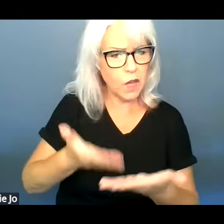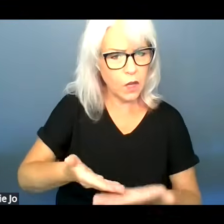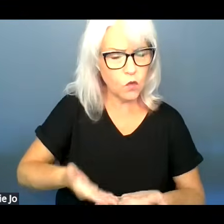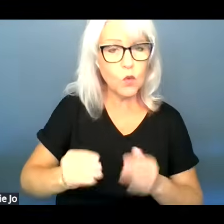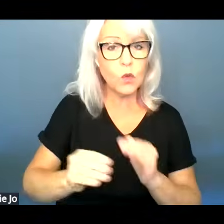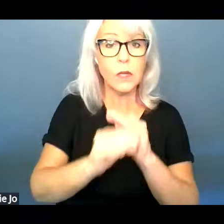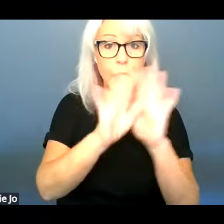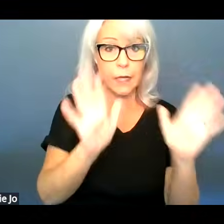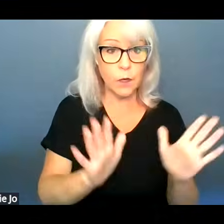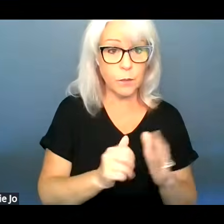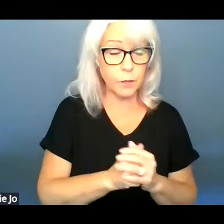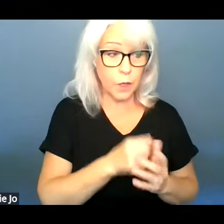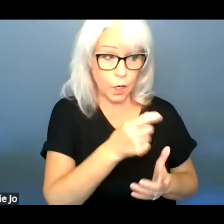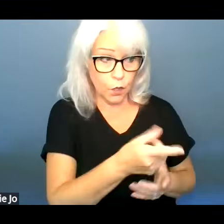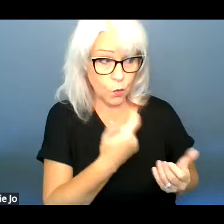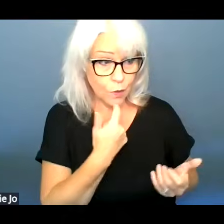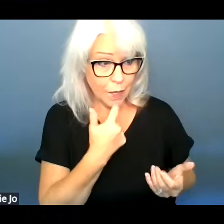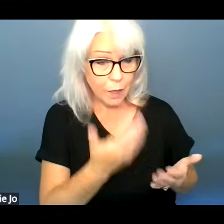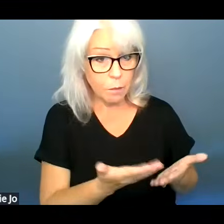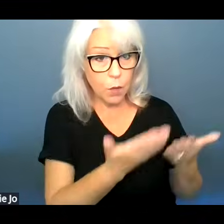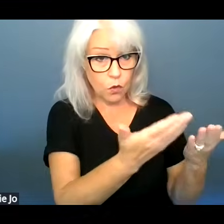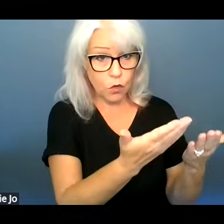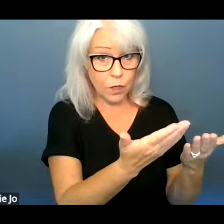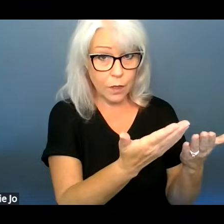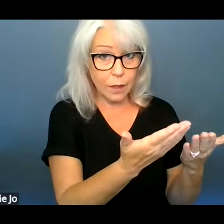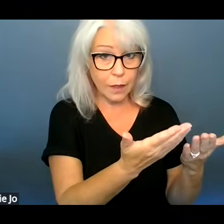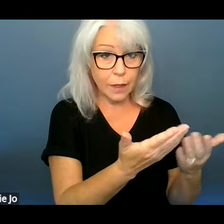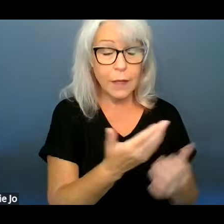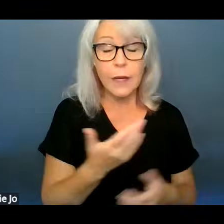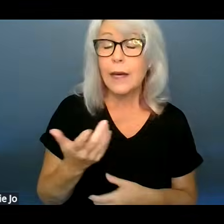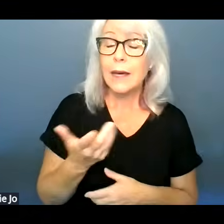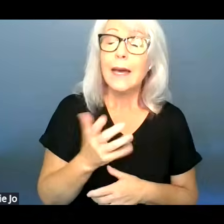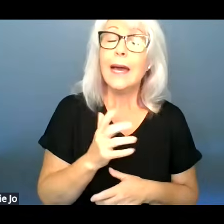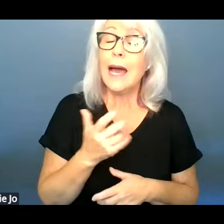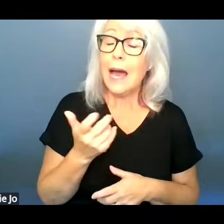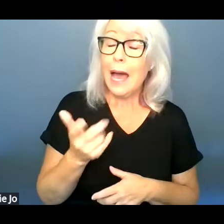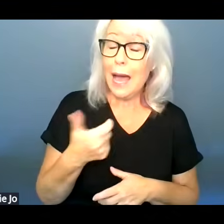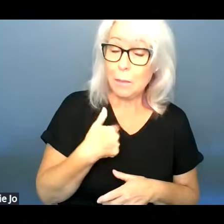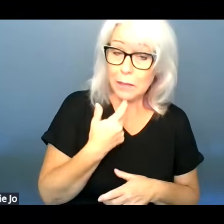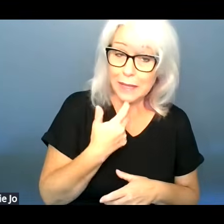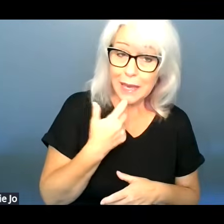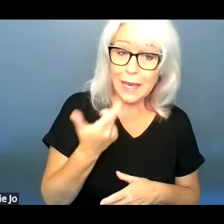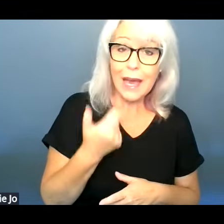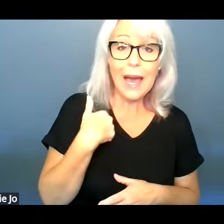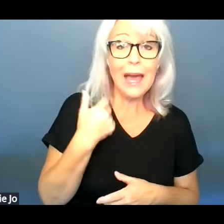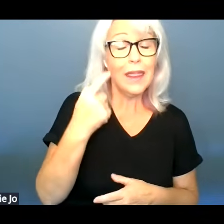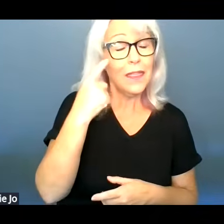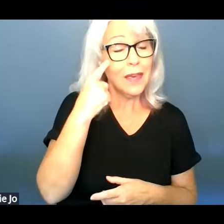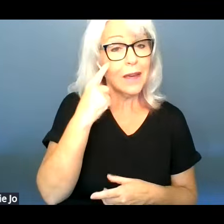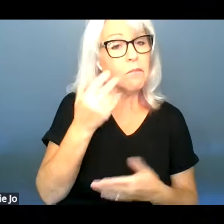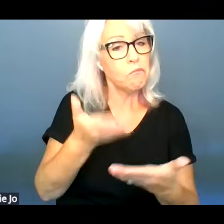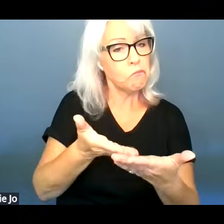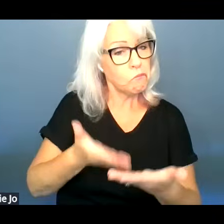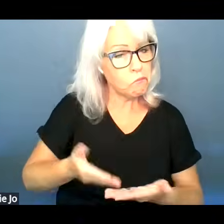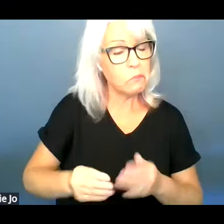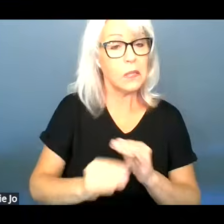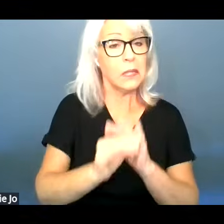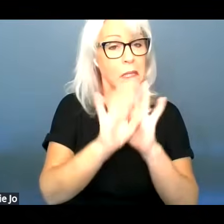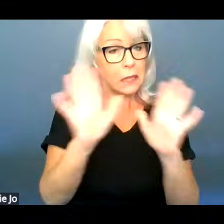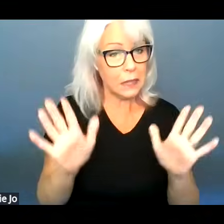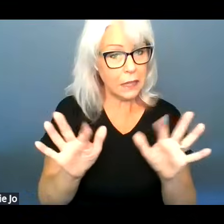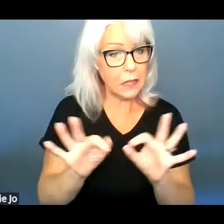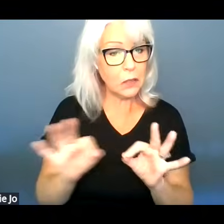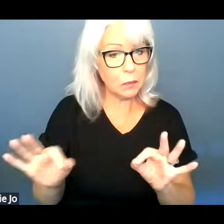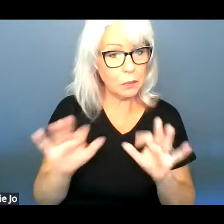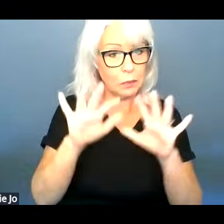Are you making that as a motion? Well, I'm saying that Continue. I'm saying that I think it's factual and clear. And if there's